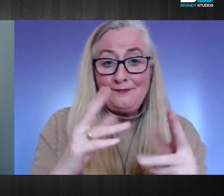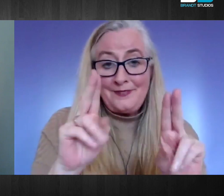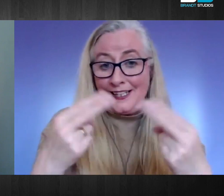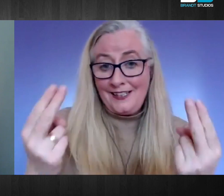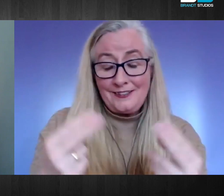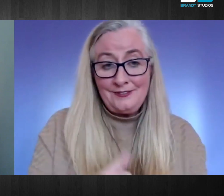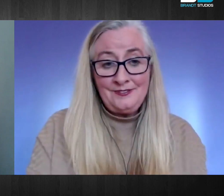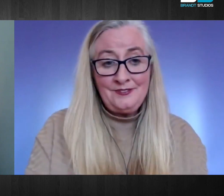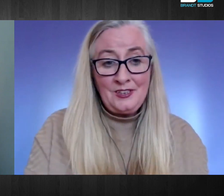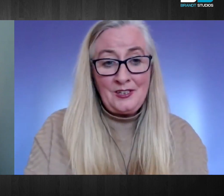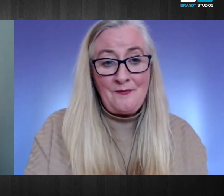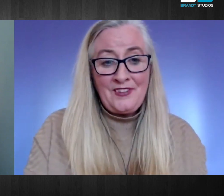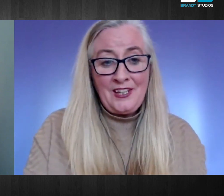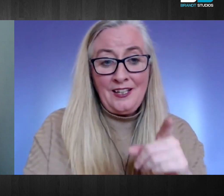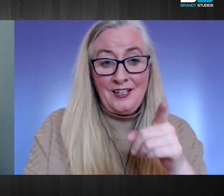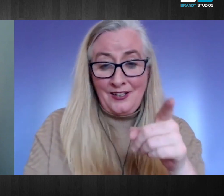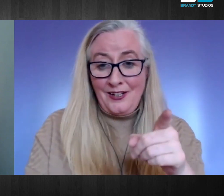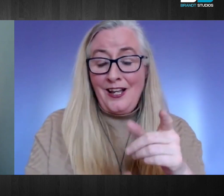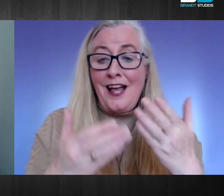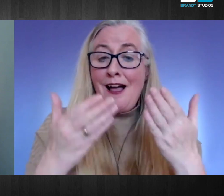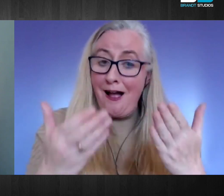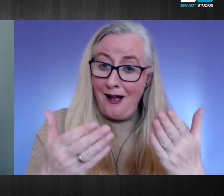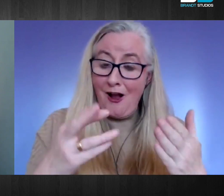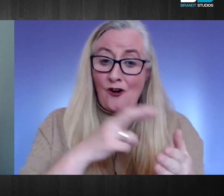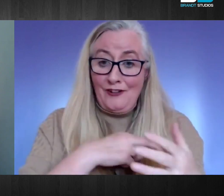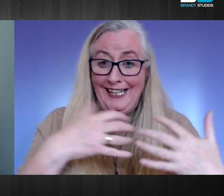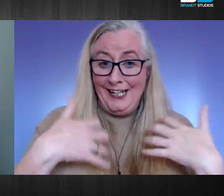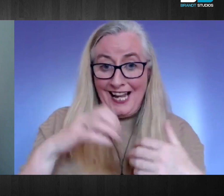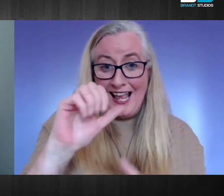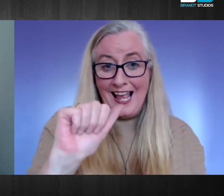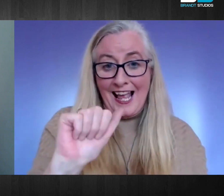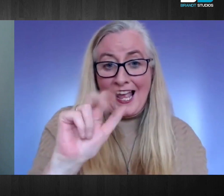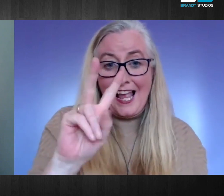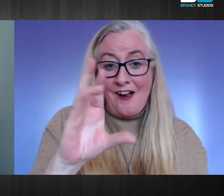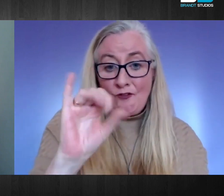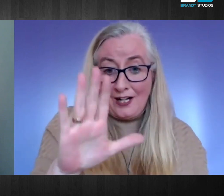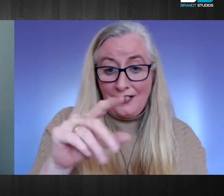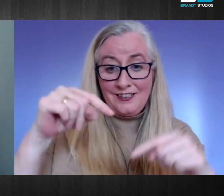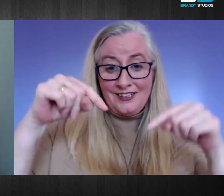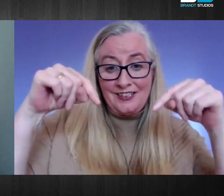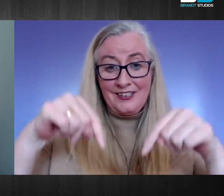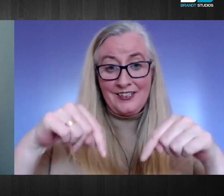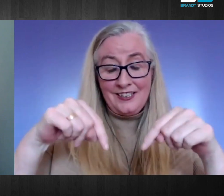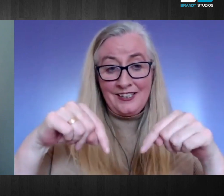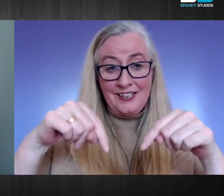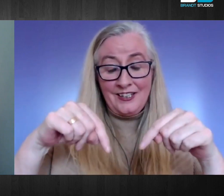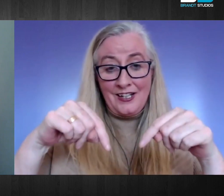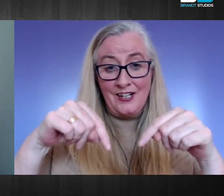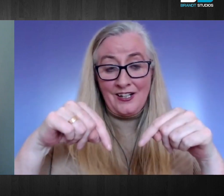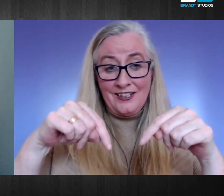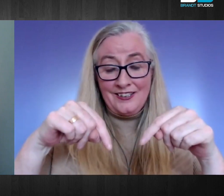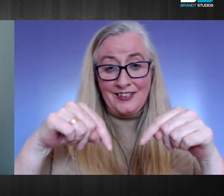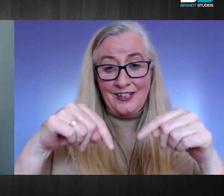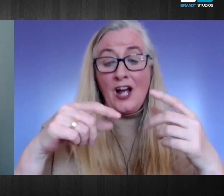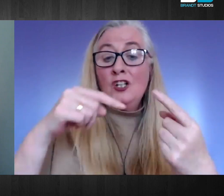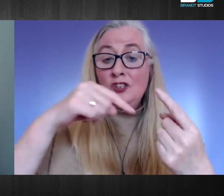That is really interesting, Avril, because as you say, these organisations are very, very committed to the concept of